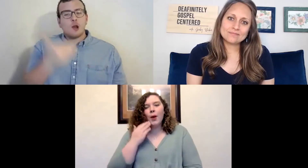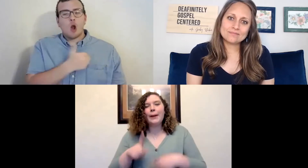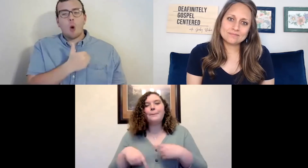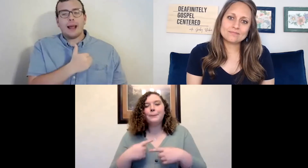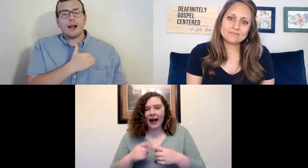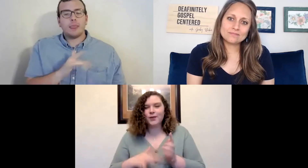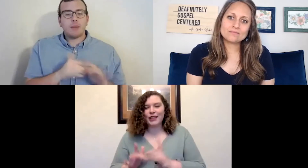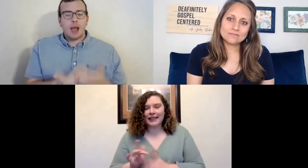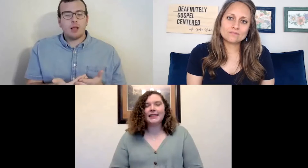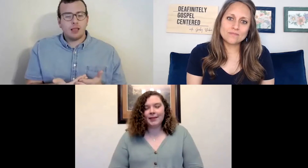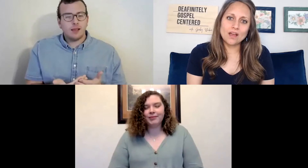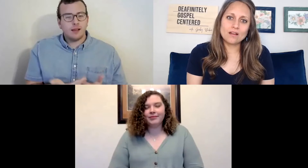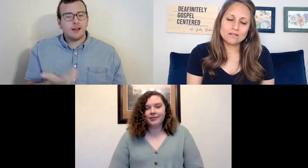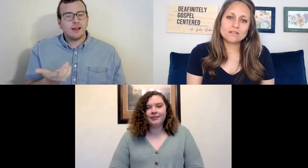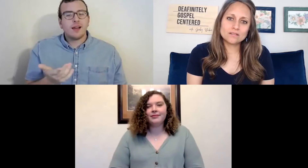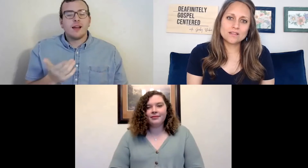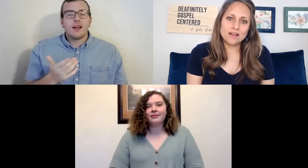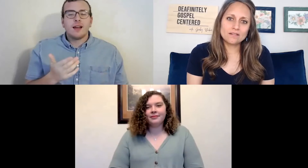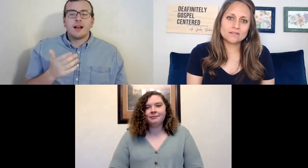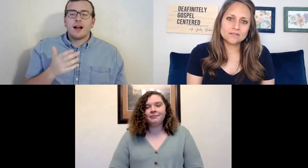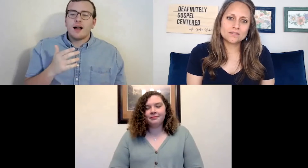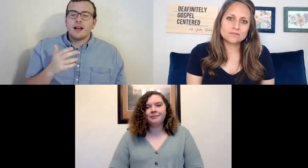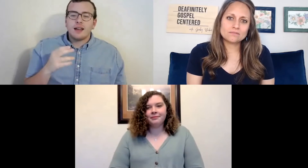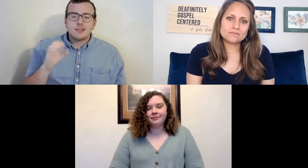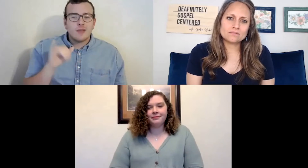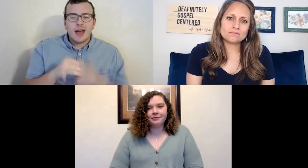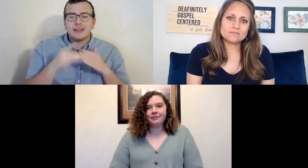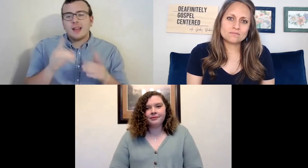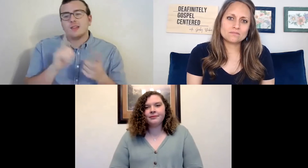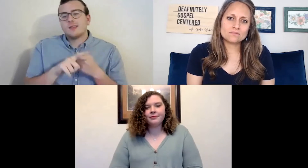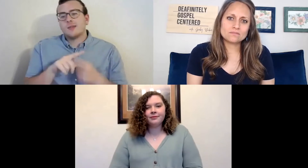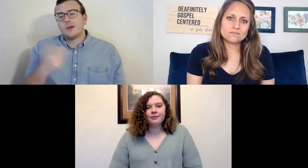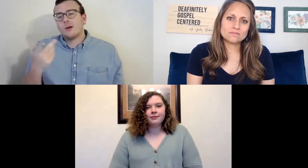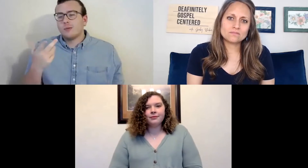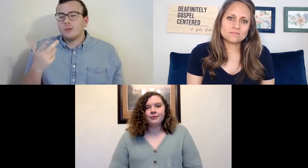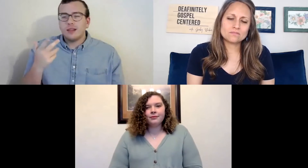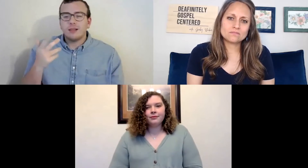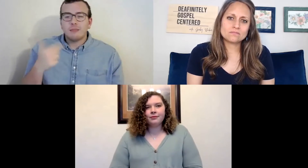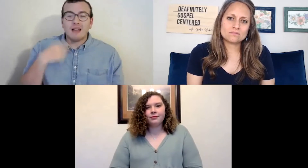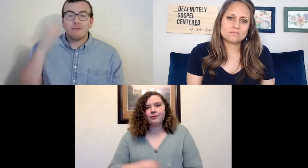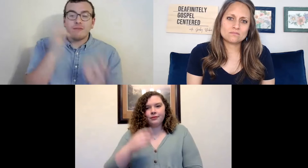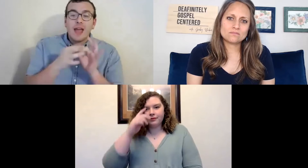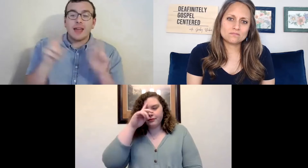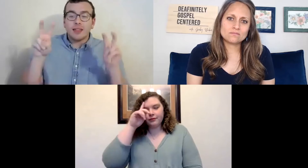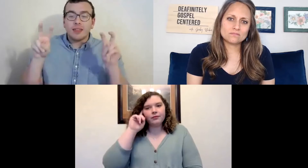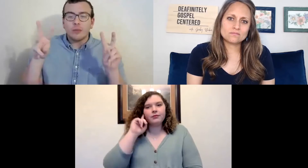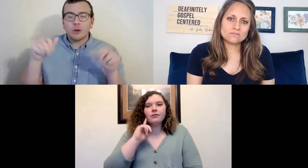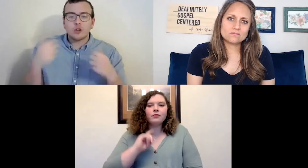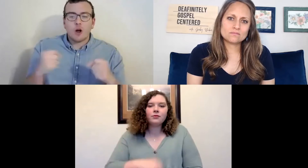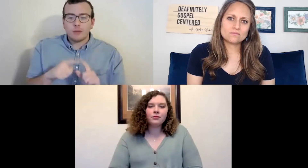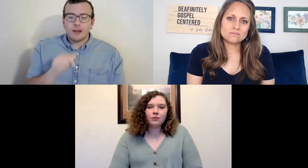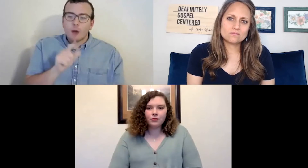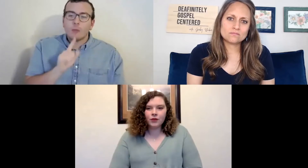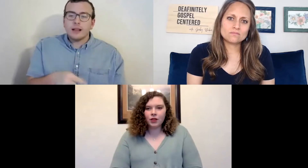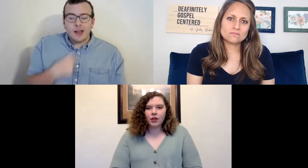in-depth knowing the Bible. Right, knew about we just Jesus. had a head knowledge. Yeah, so absolutely. we were confident about what faith was and everything like that. We were understanding what he was